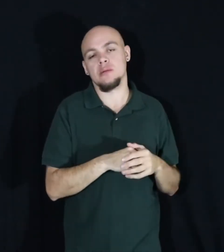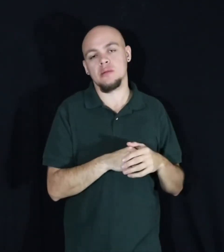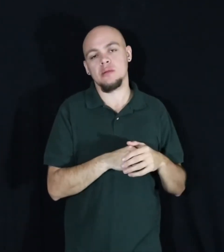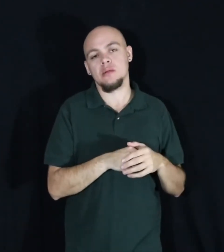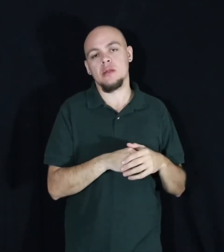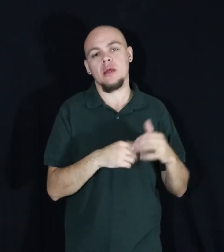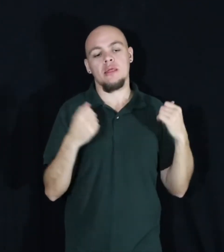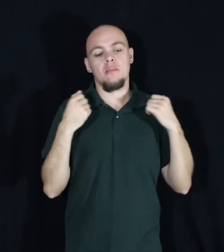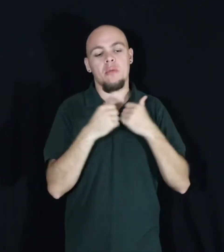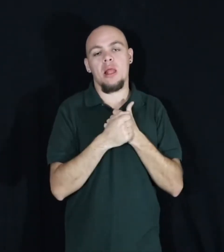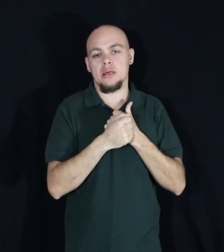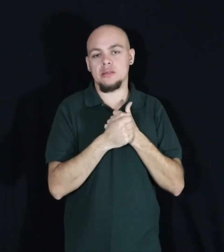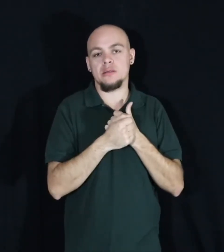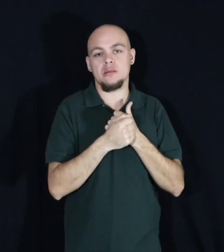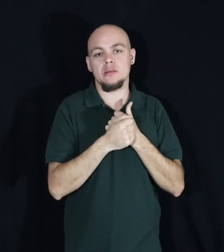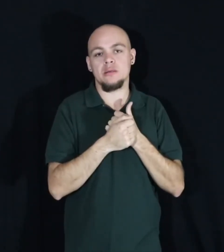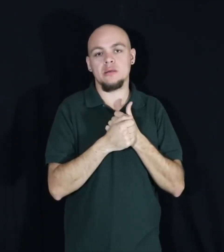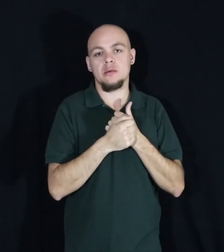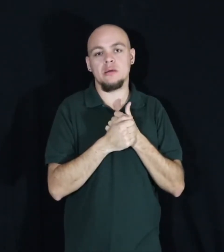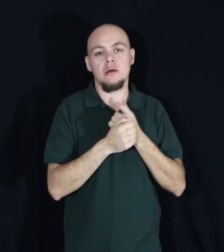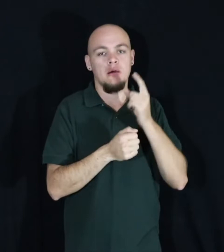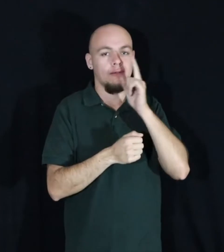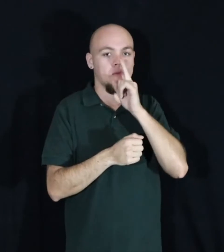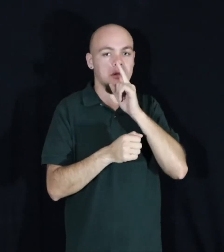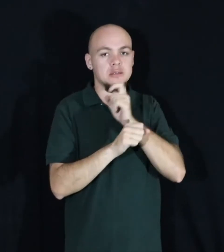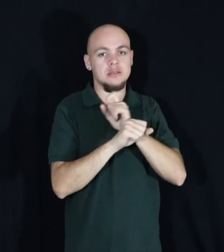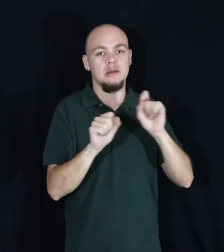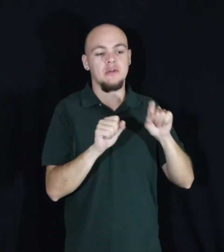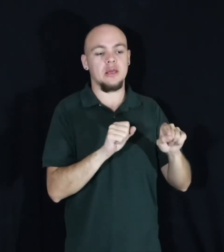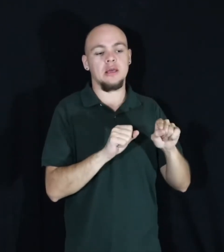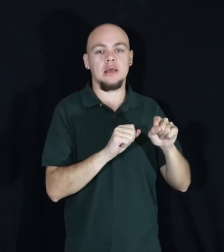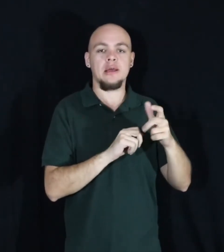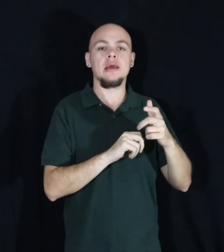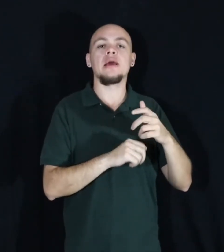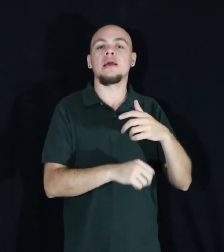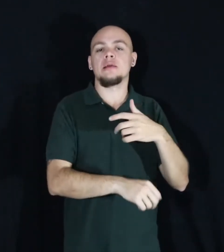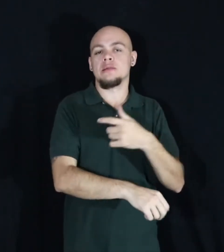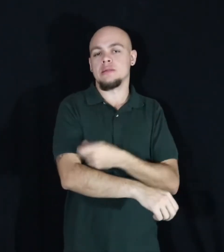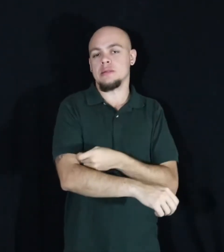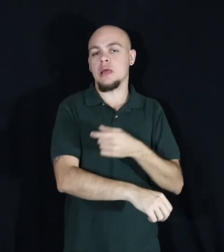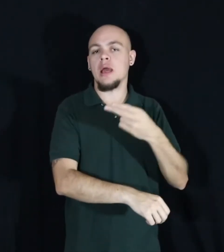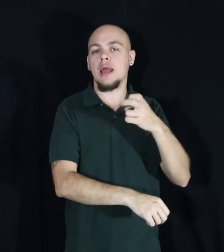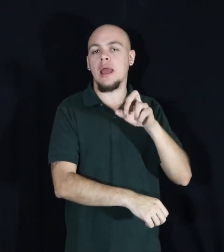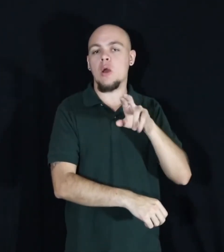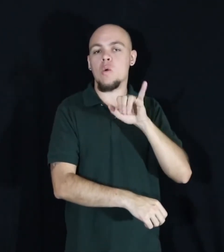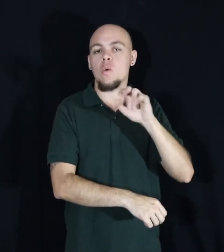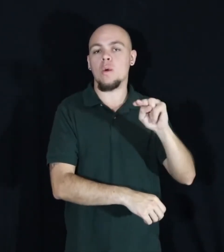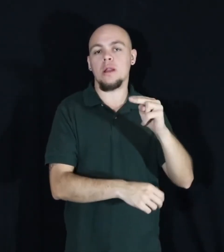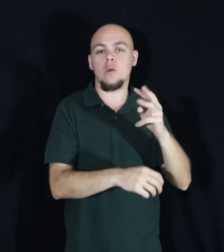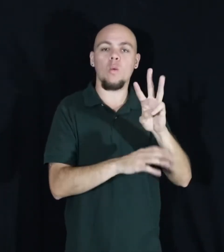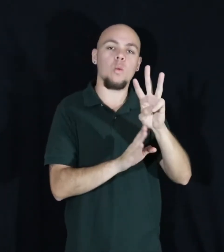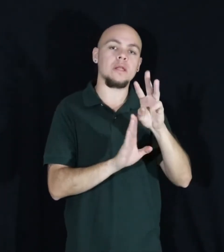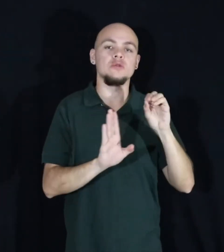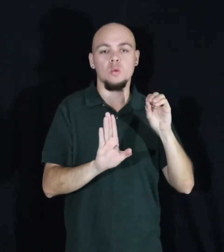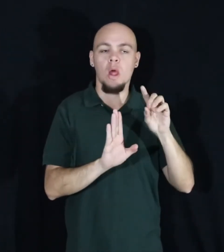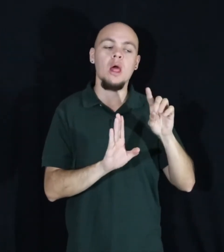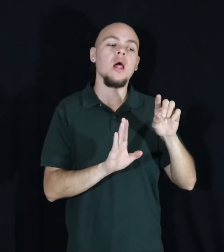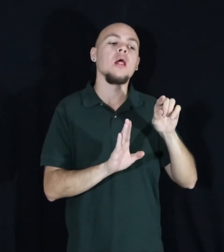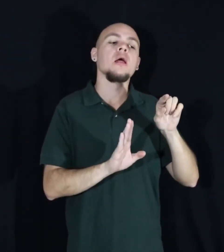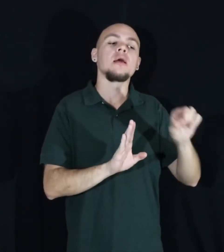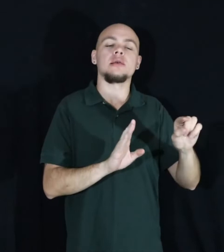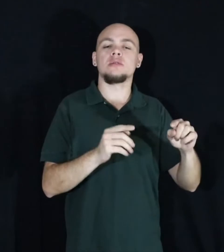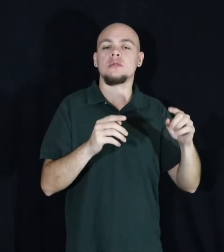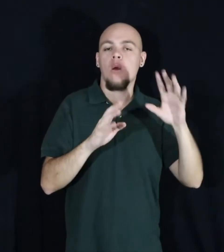blanket providing a false sense of security as he withdraws from heroin, hopeless, hurting, and just